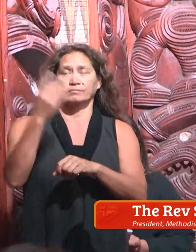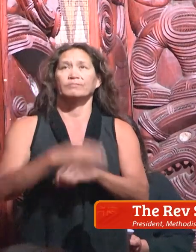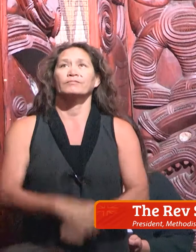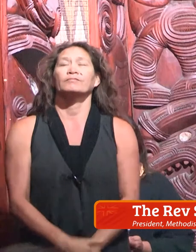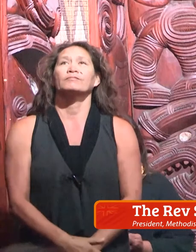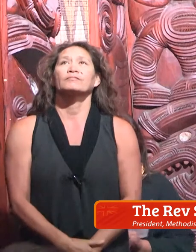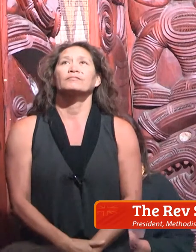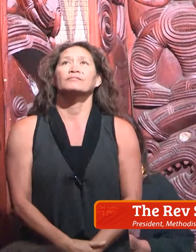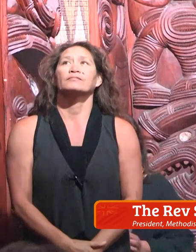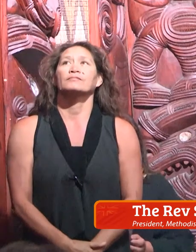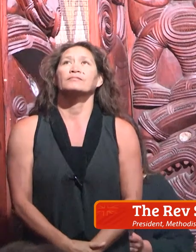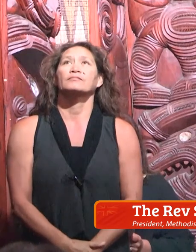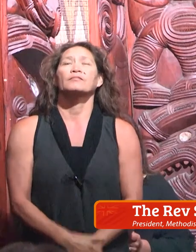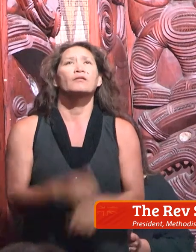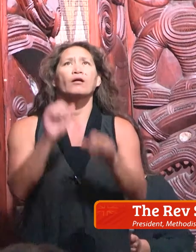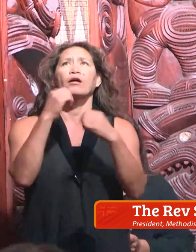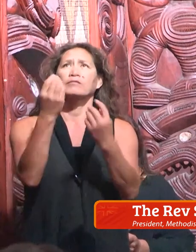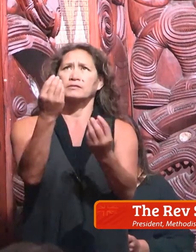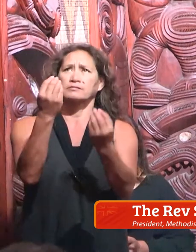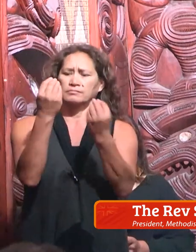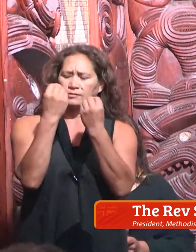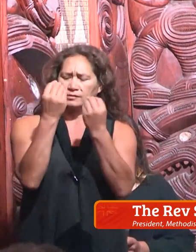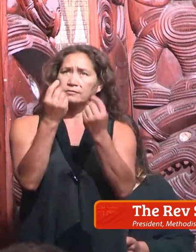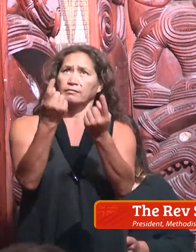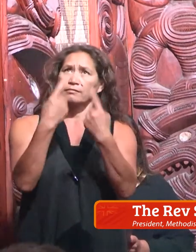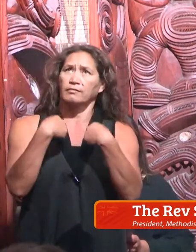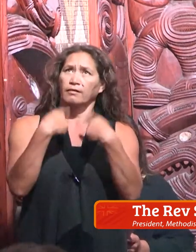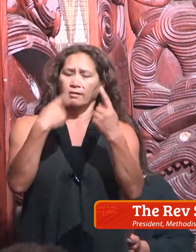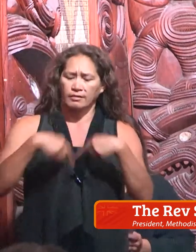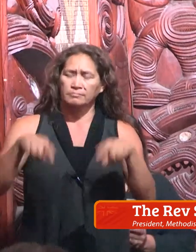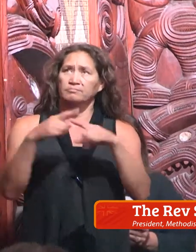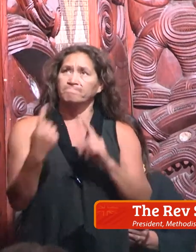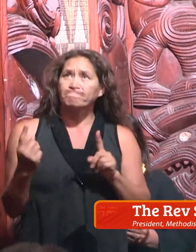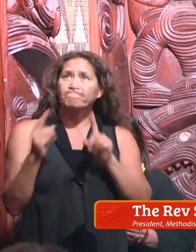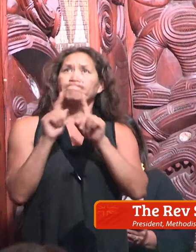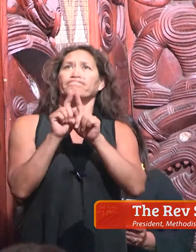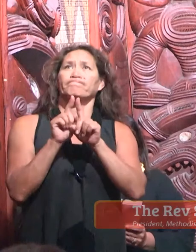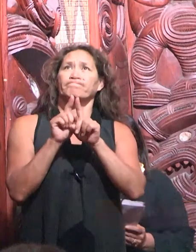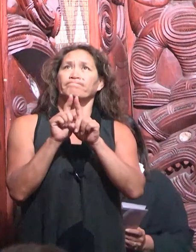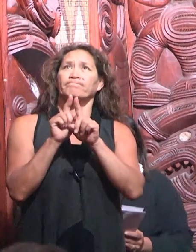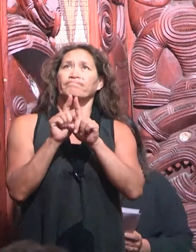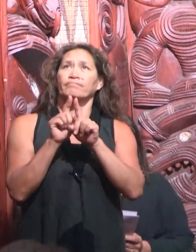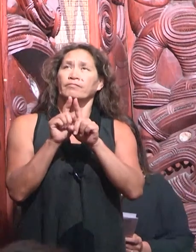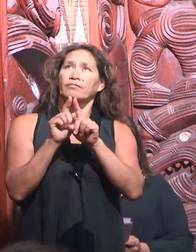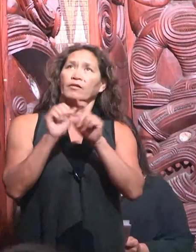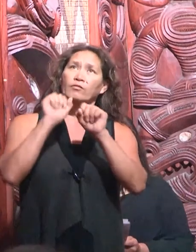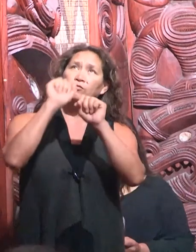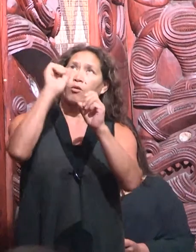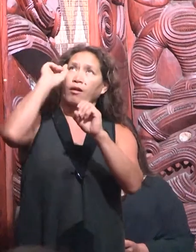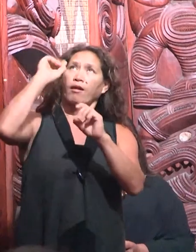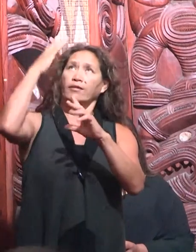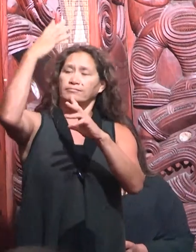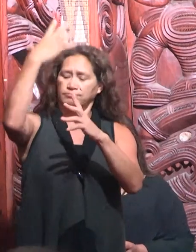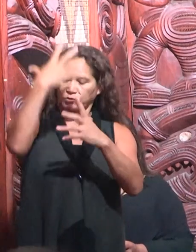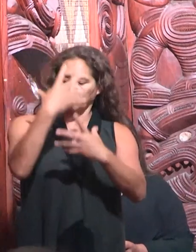I mea koe ki te ūkoutou ki roto ki ahau. Ka ua nō taku māramatanga ki